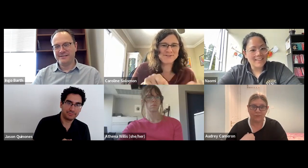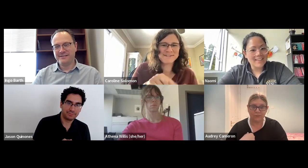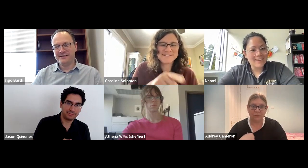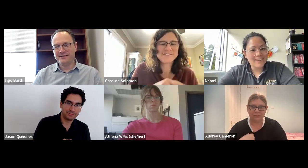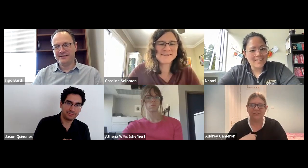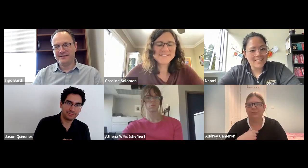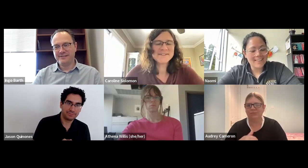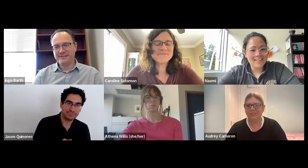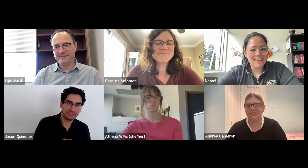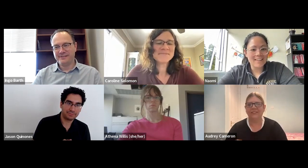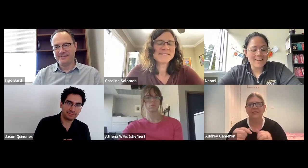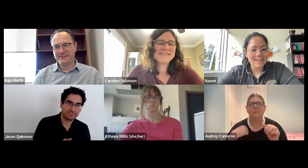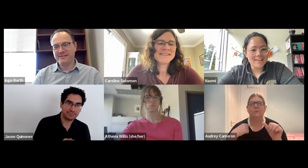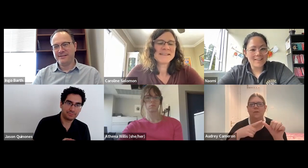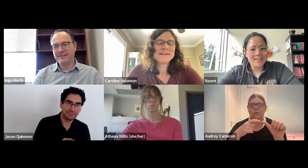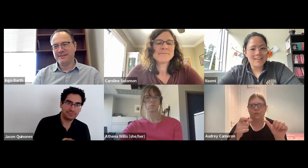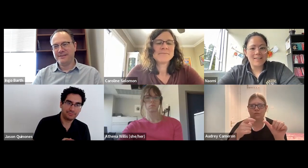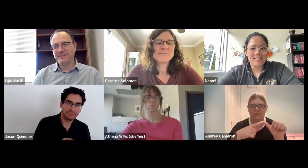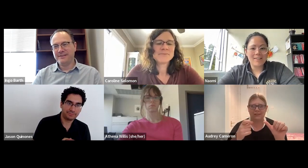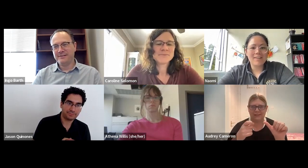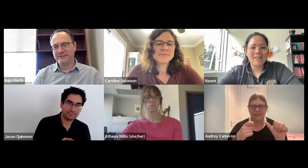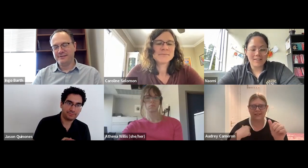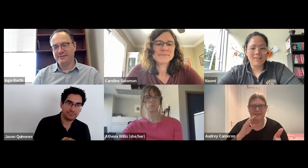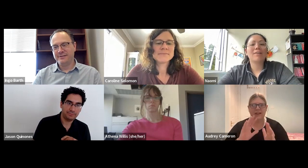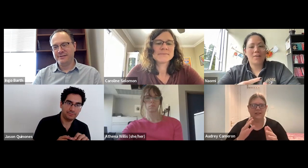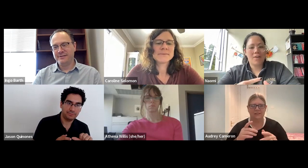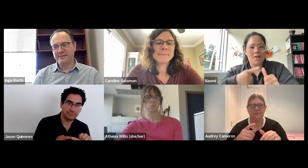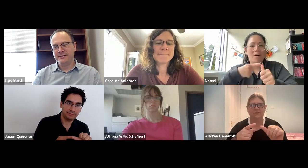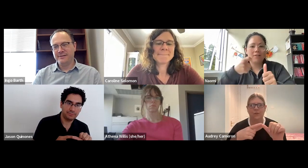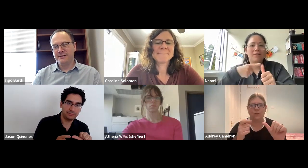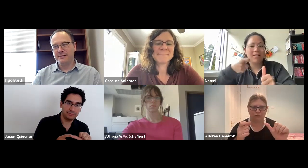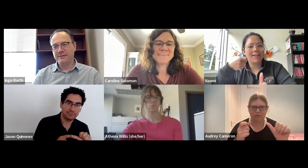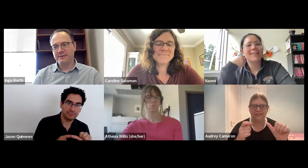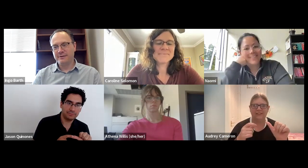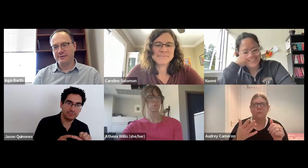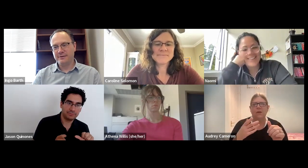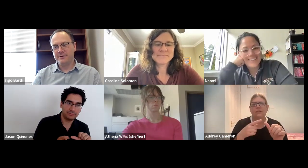Audrey, because you're the second person on my screen. Sure. Yeah, this is my sign name, Audrey.